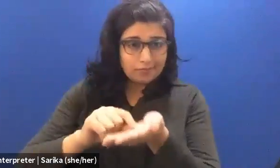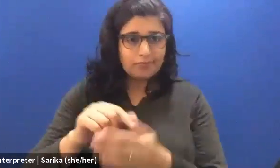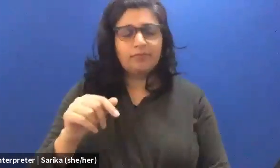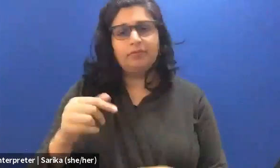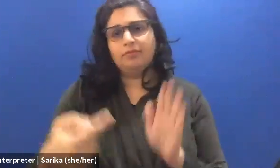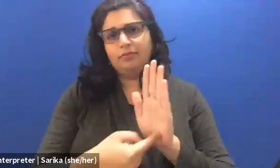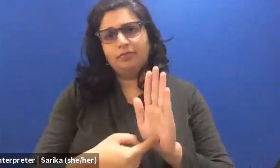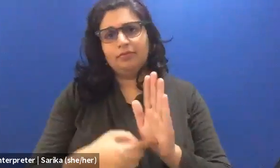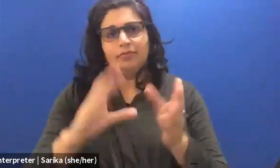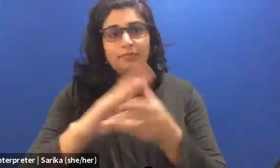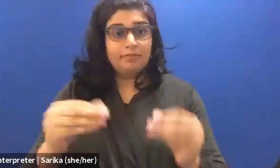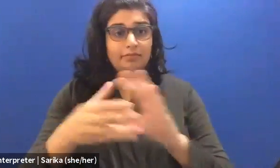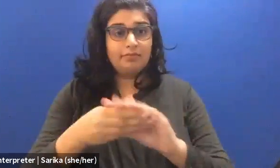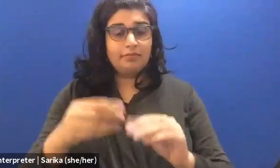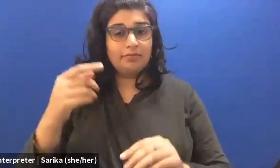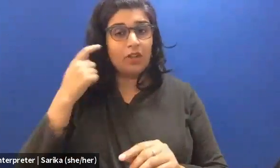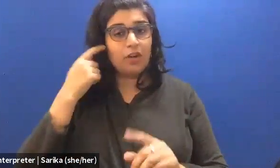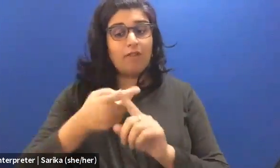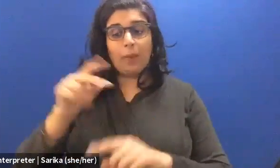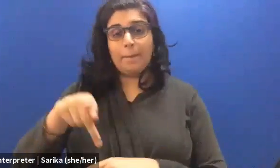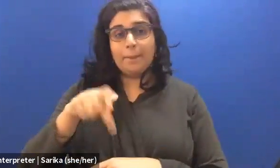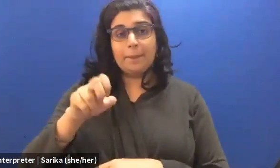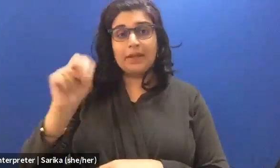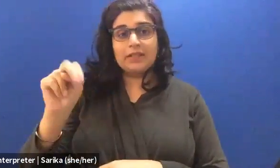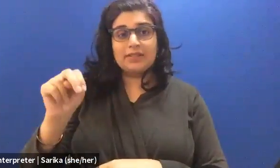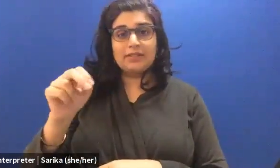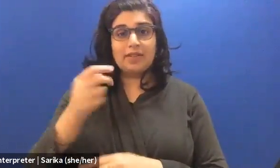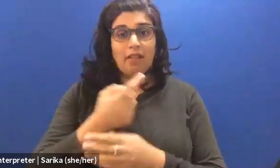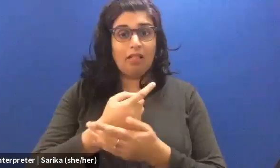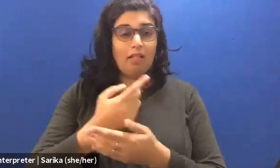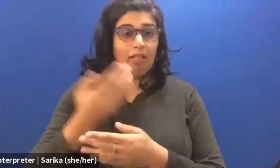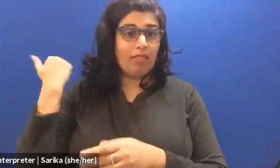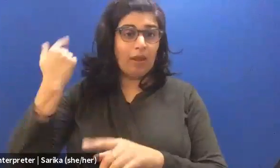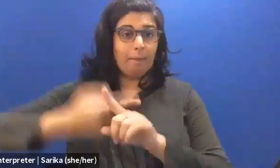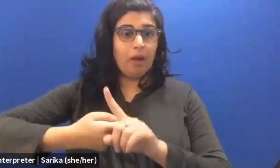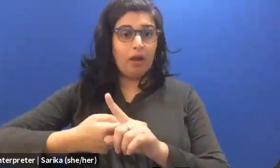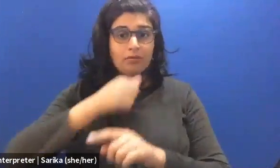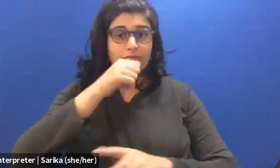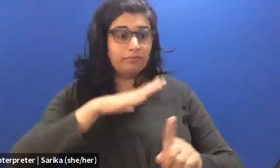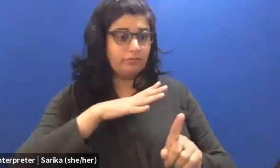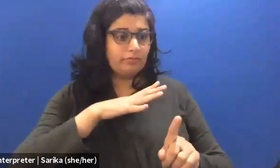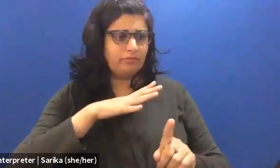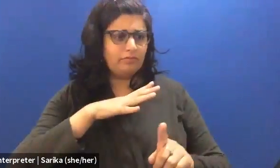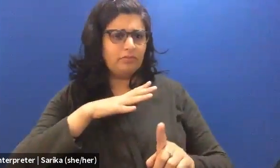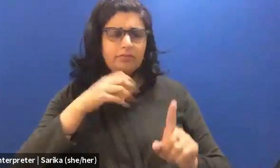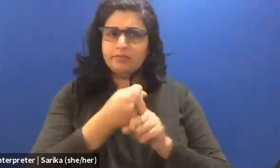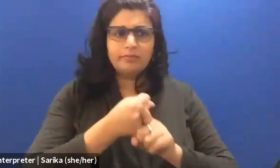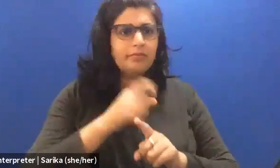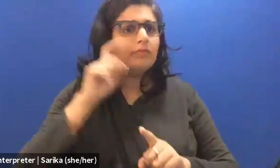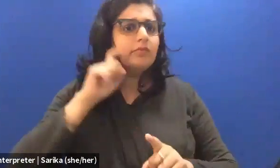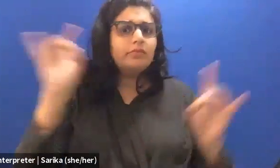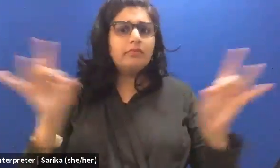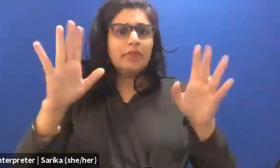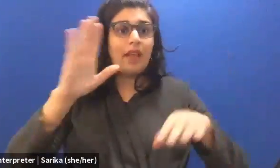the story that we heard out of Pennsylvania last month of a woman who was sexually assaulted on a